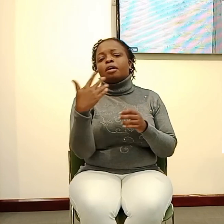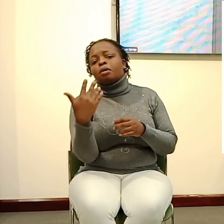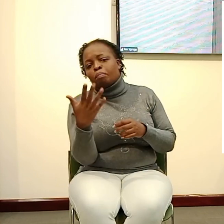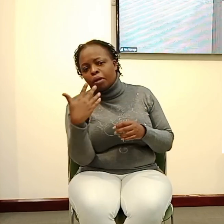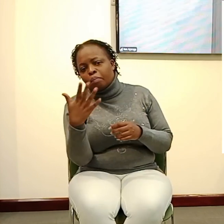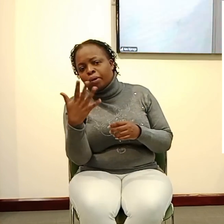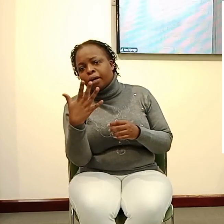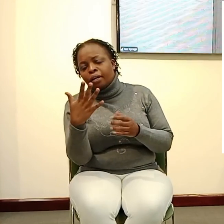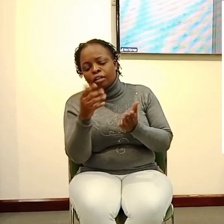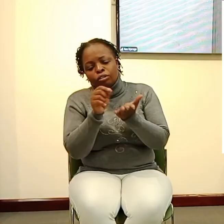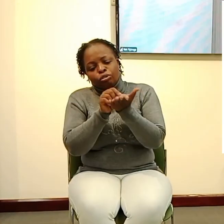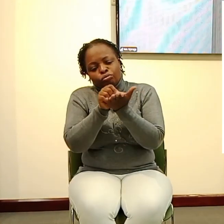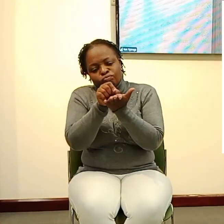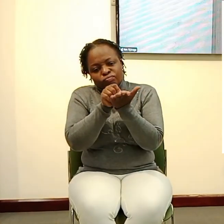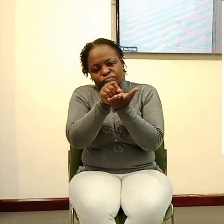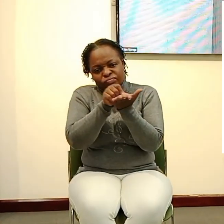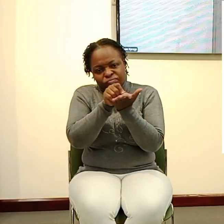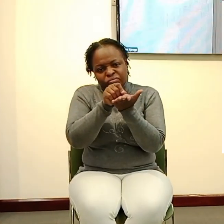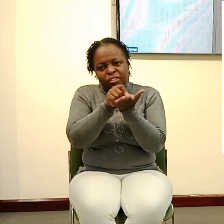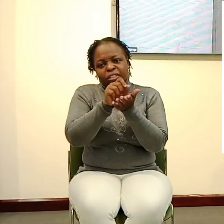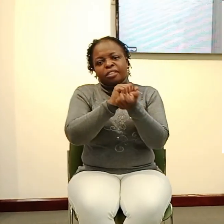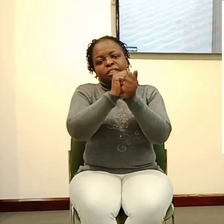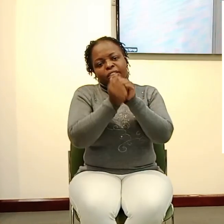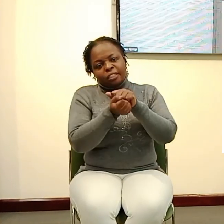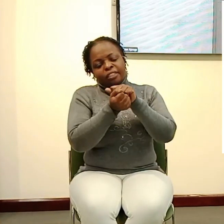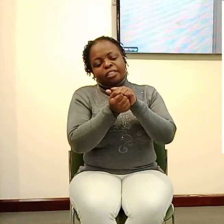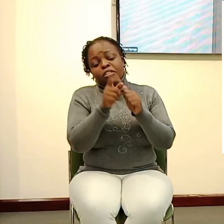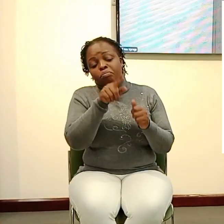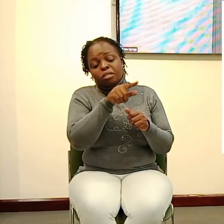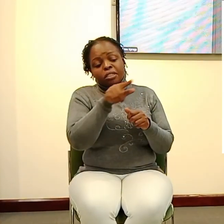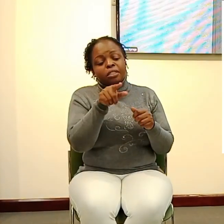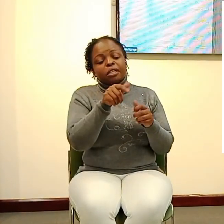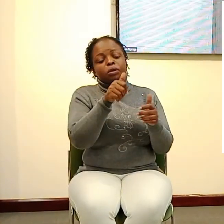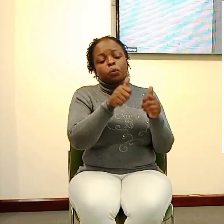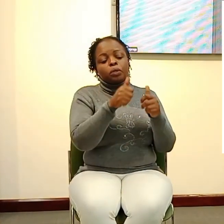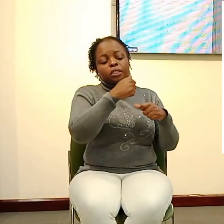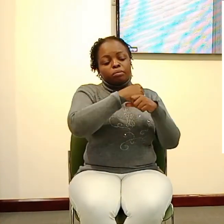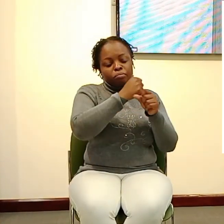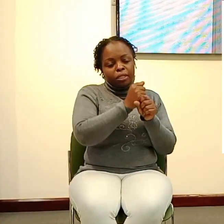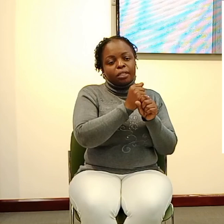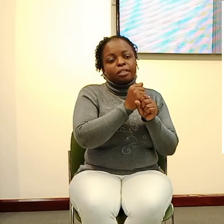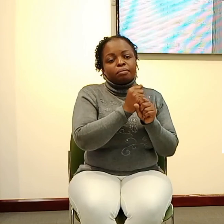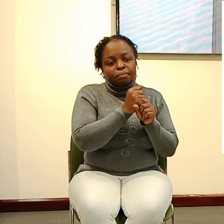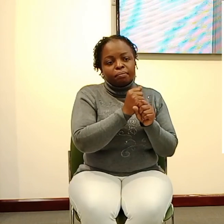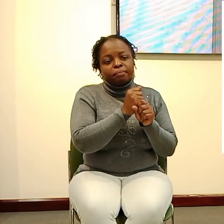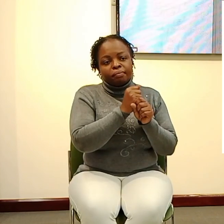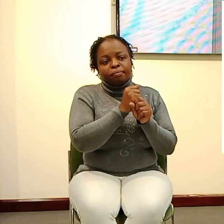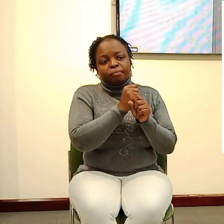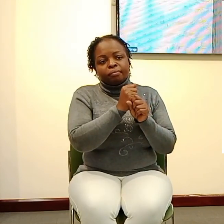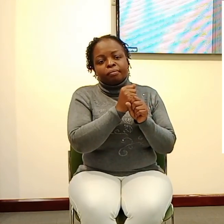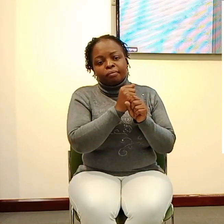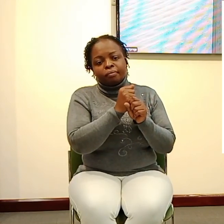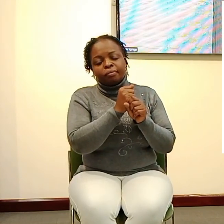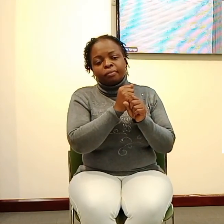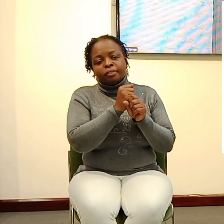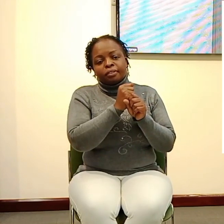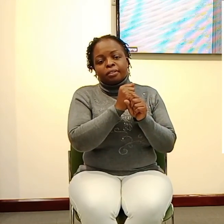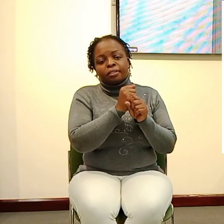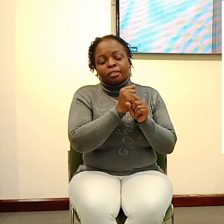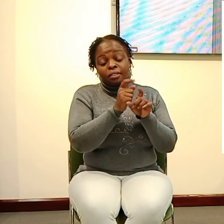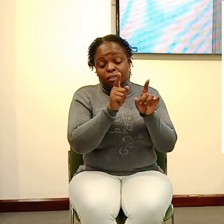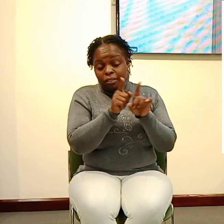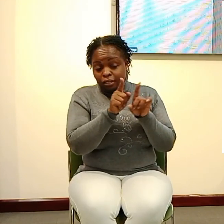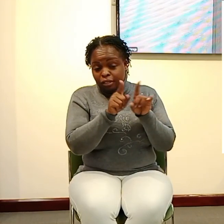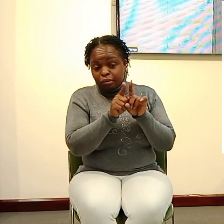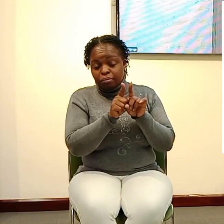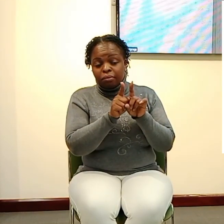white out the you know, to correct the mistakes on your, you know, writings. And you